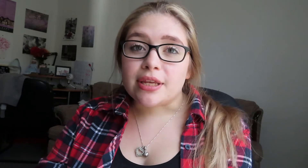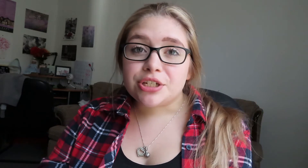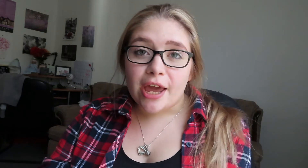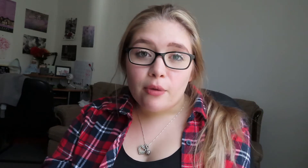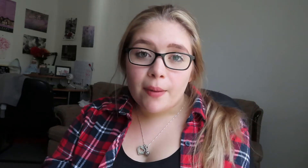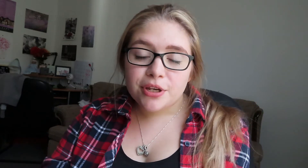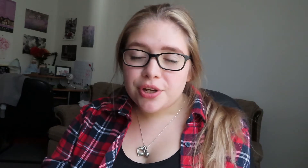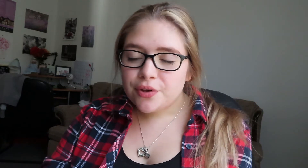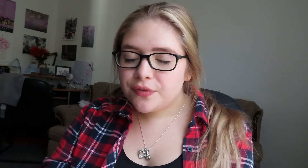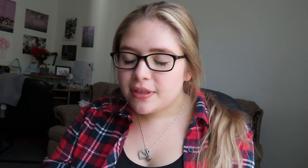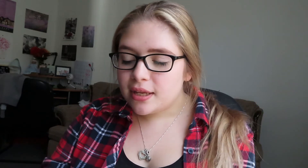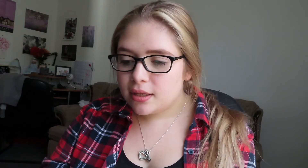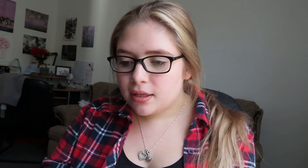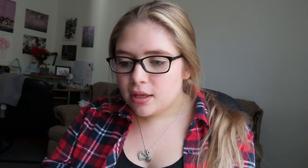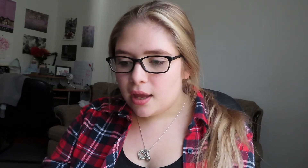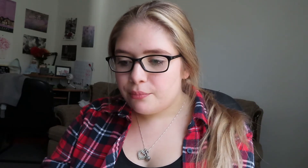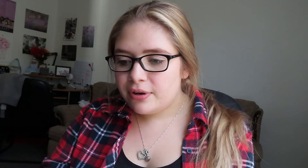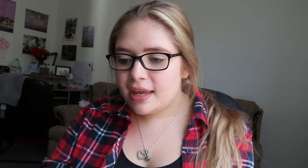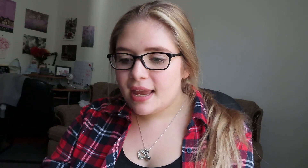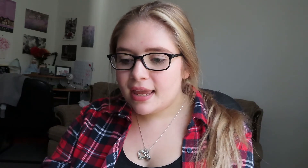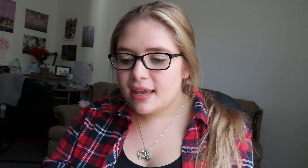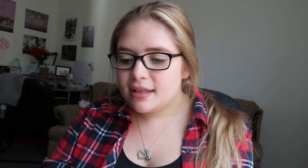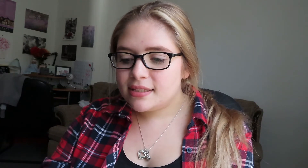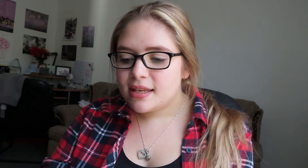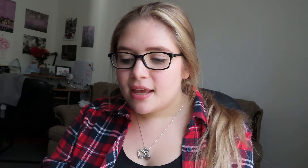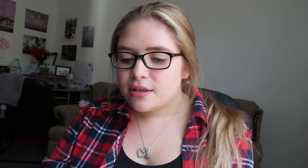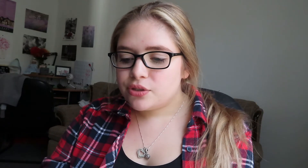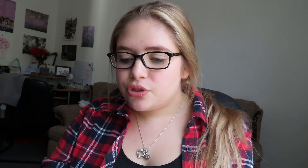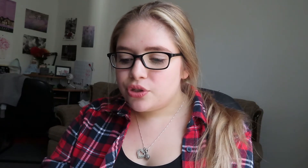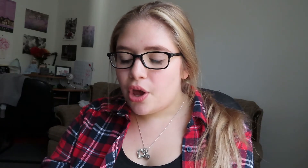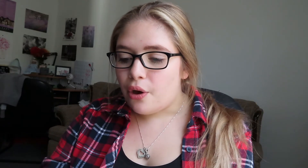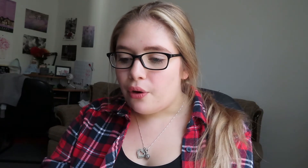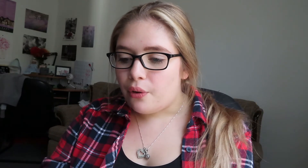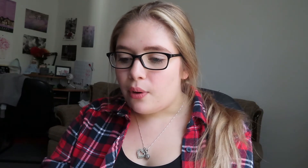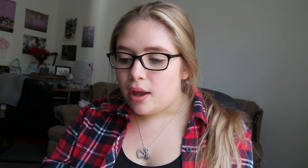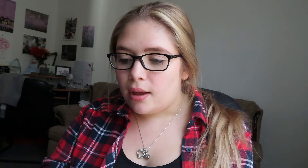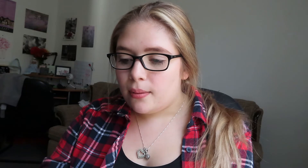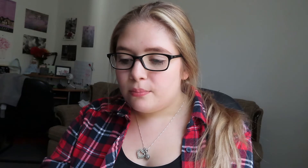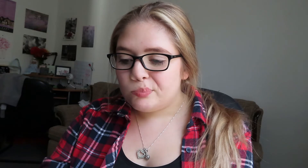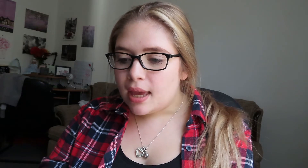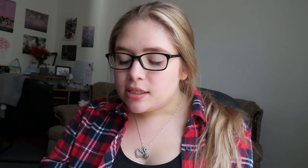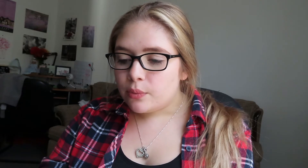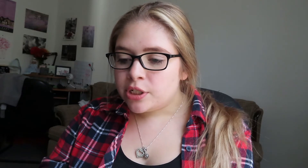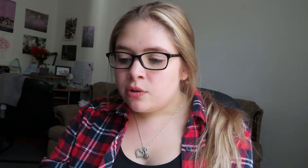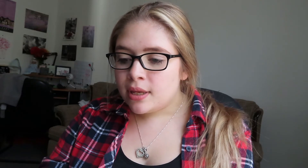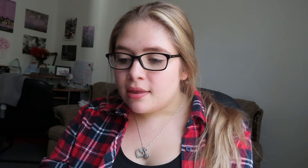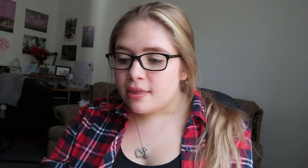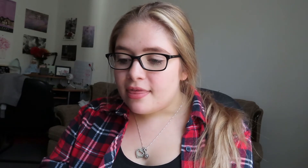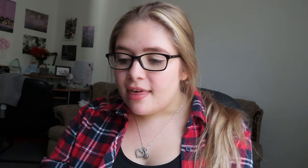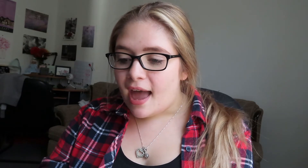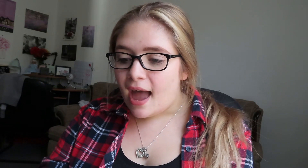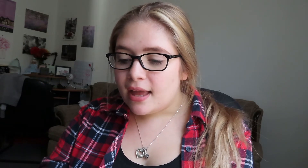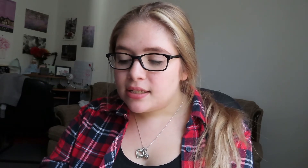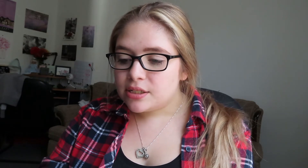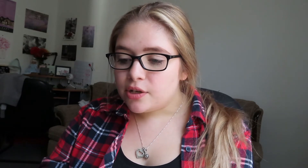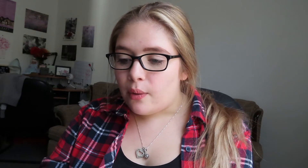like shadow puppet shows for the pre-k kids so um yeah so we're doing that so